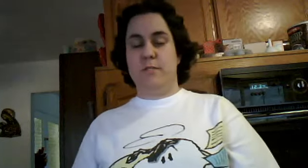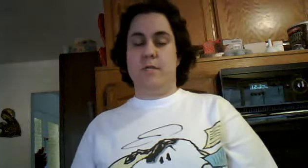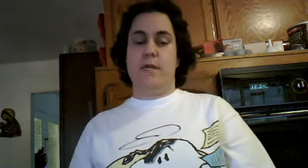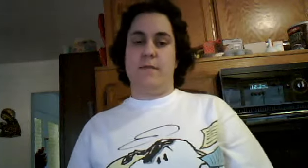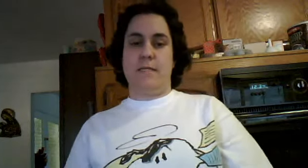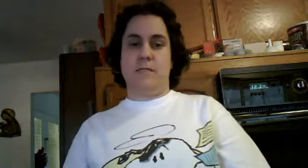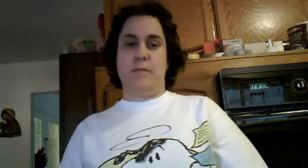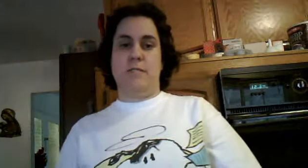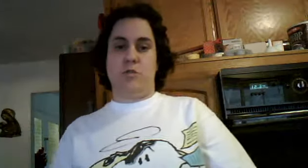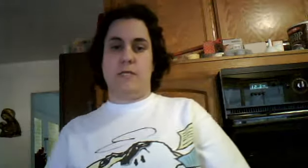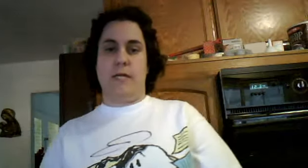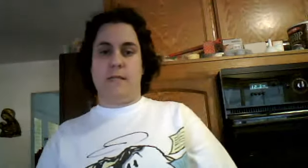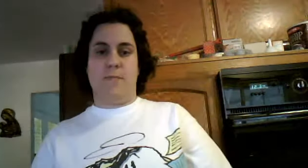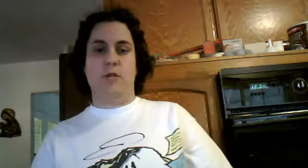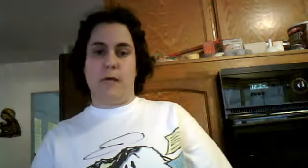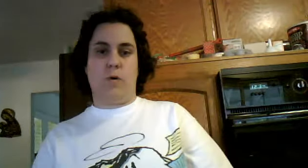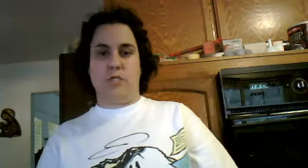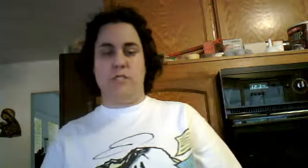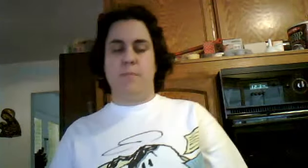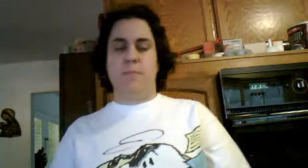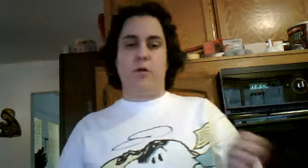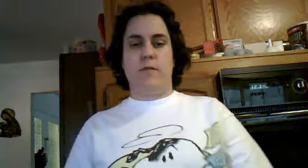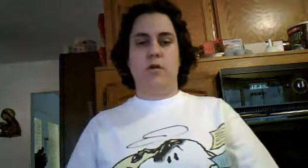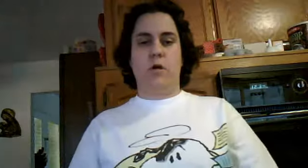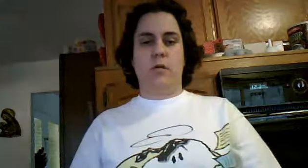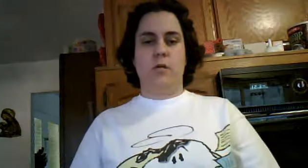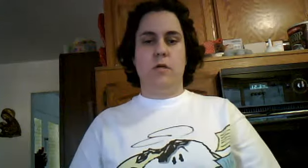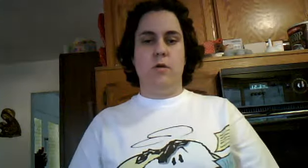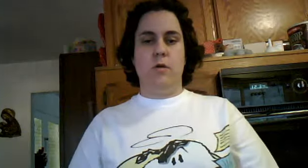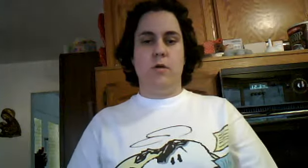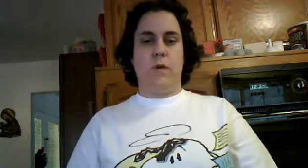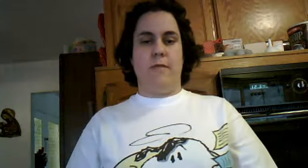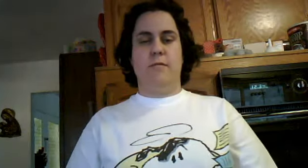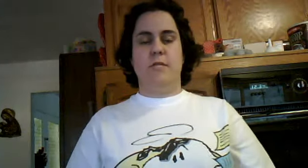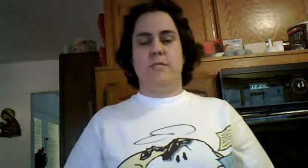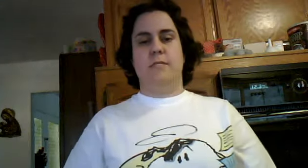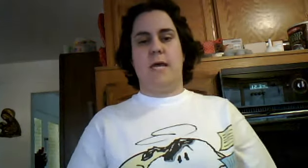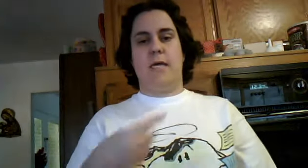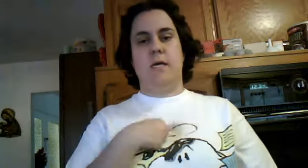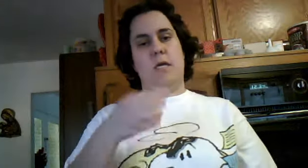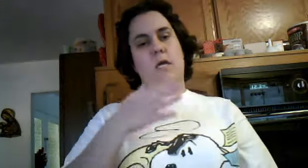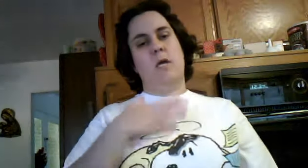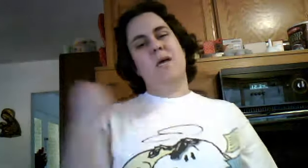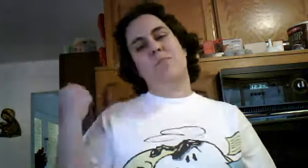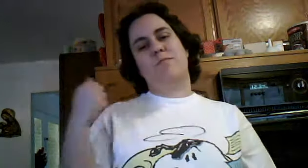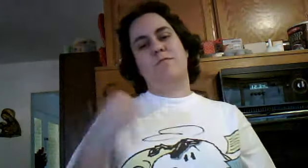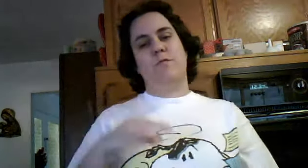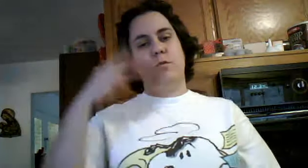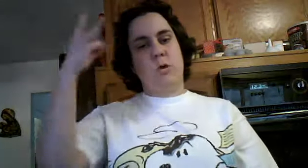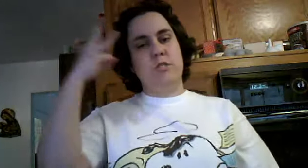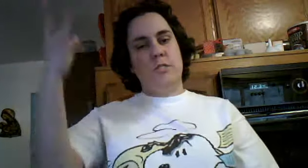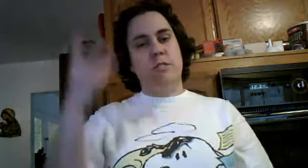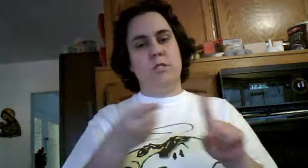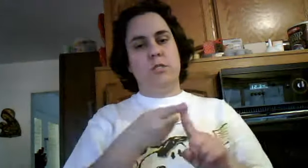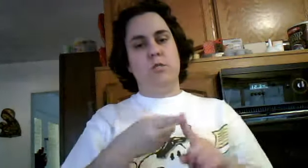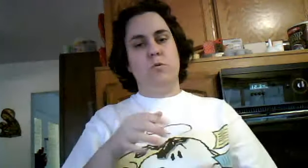And that means you're telling them you like Washington better than New York, rather than just saying I prefer Washington to